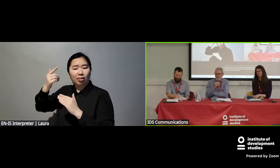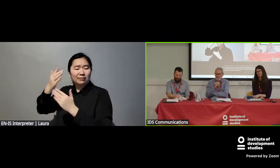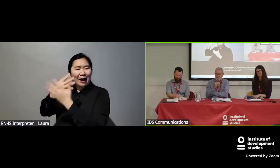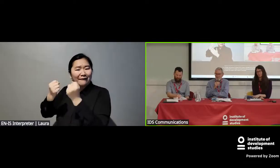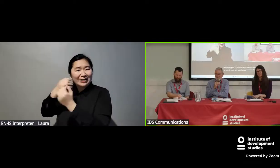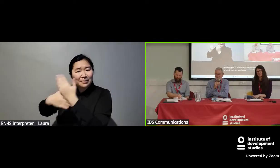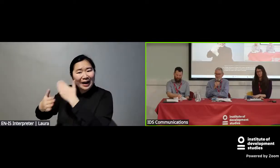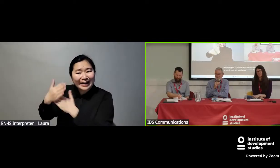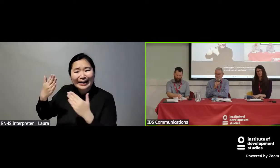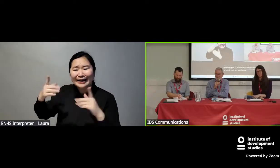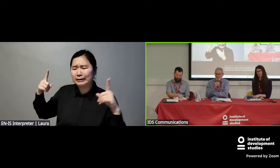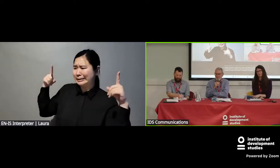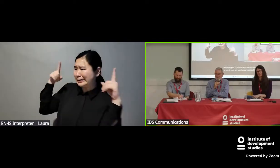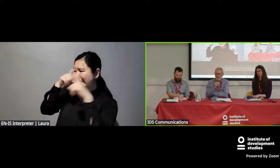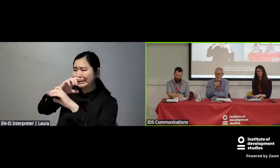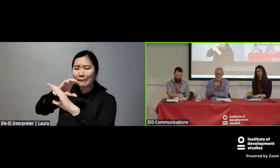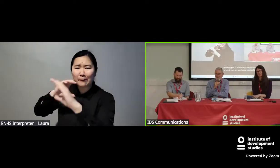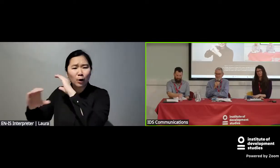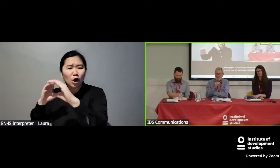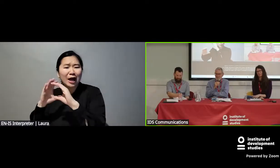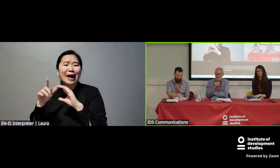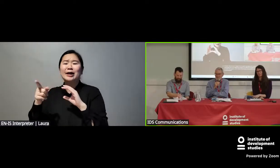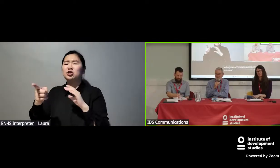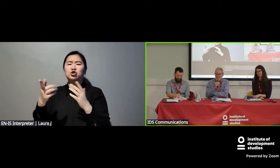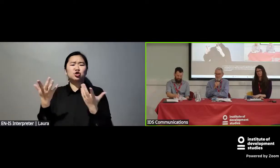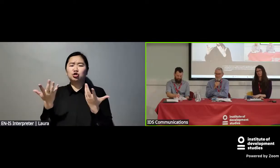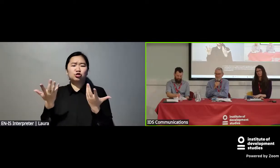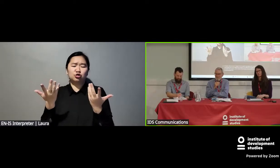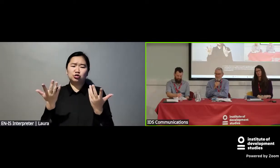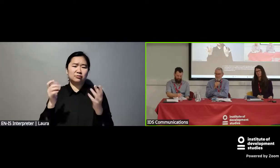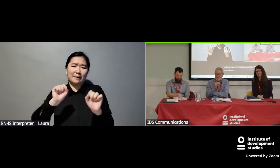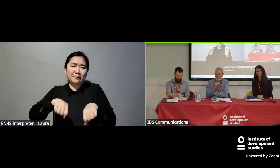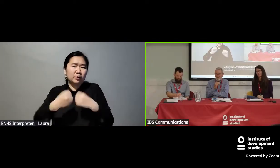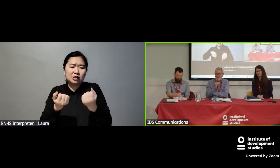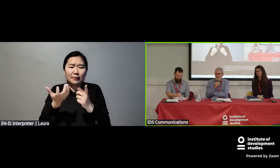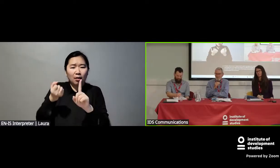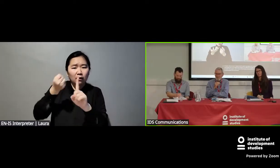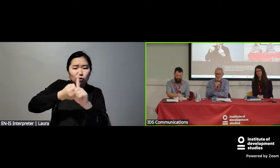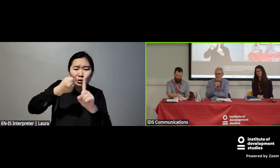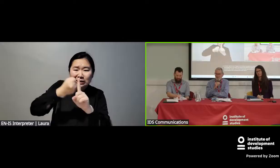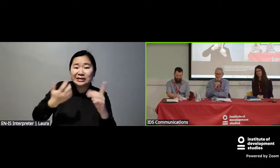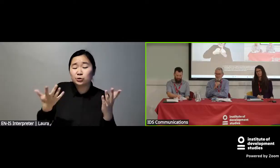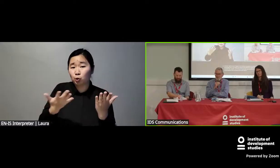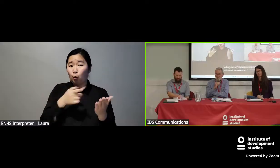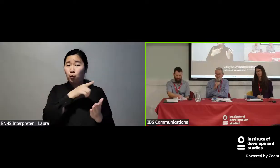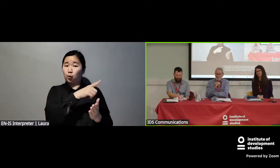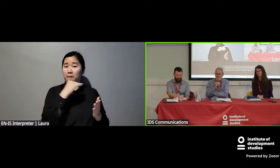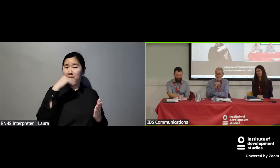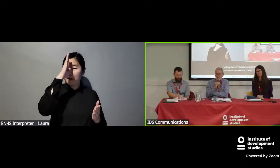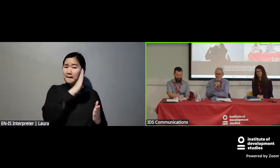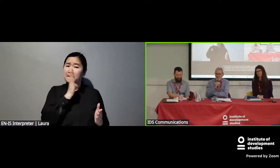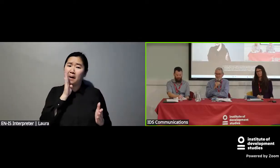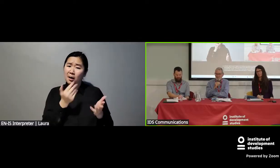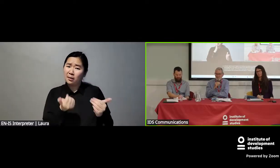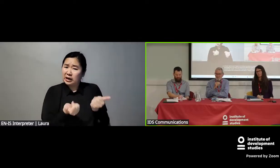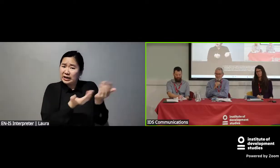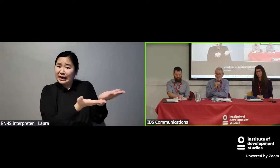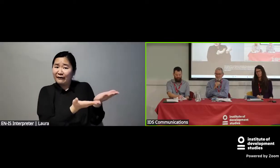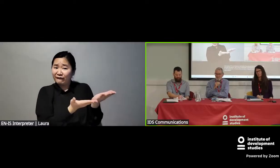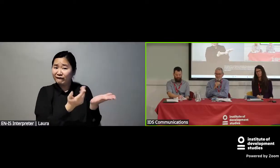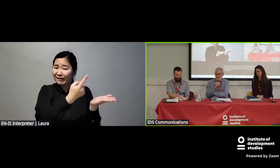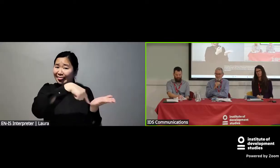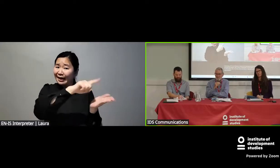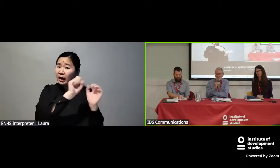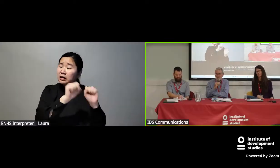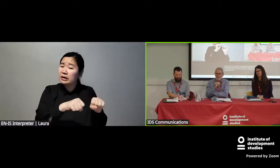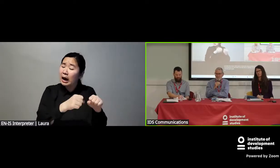time at a meeting or providing visual communication needs, or other types of sign language apart from sign language